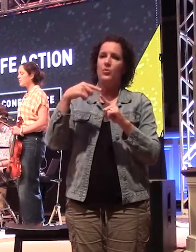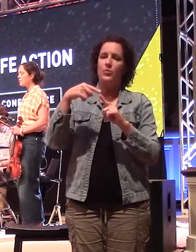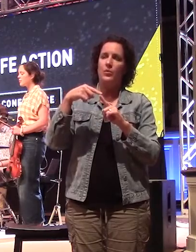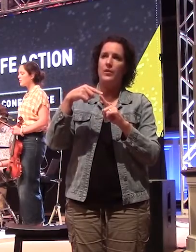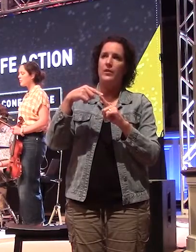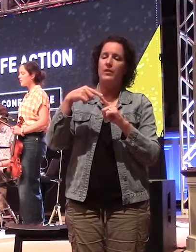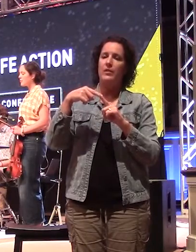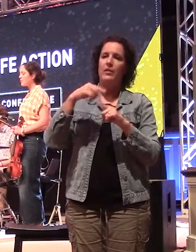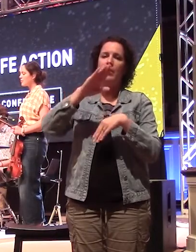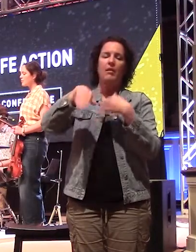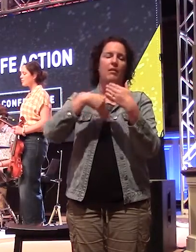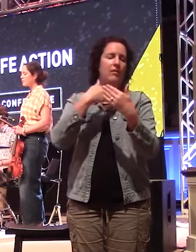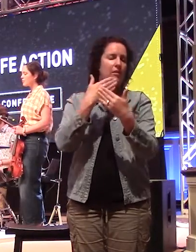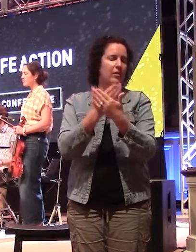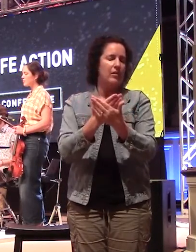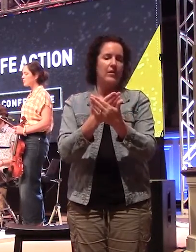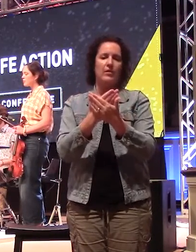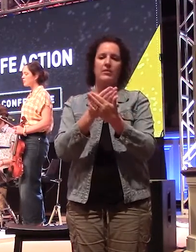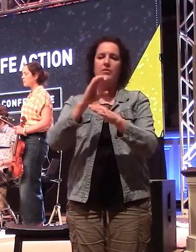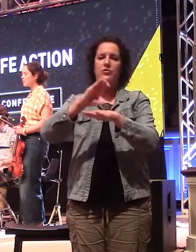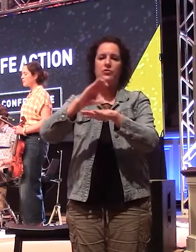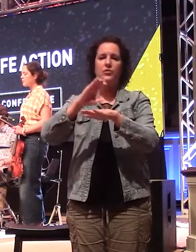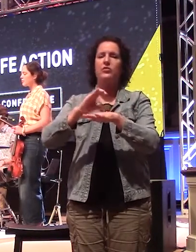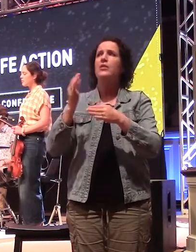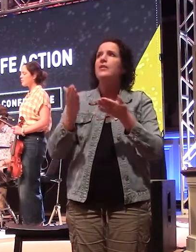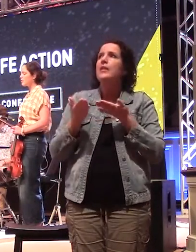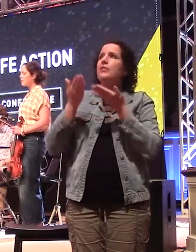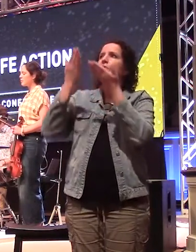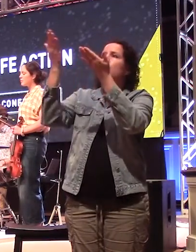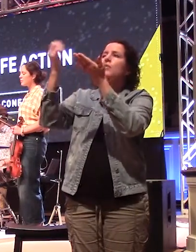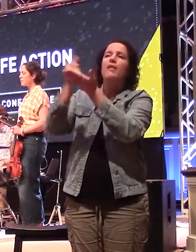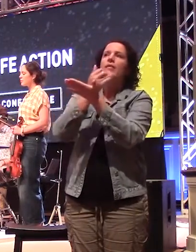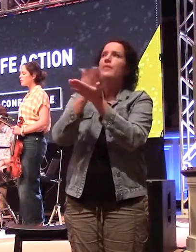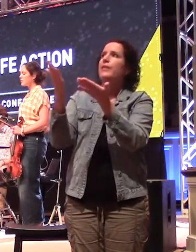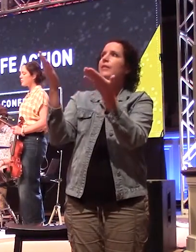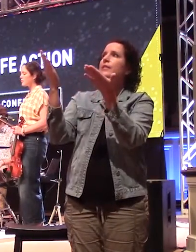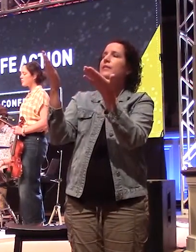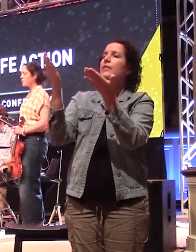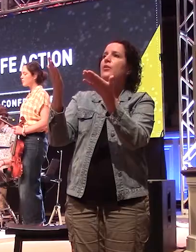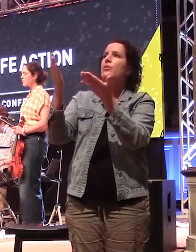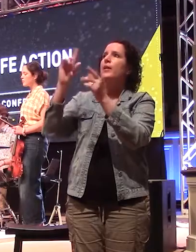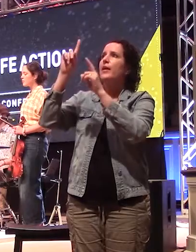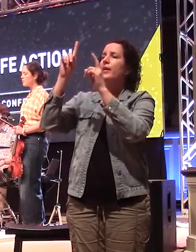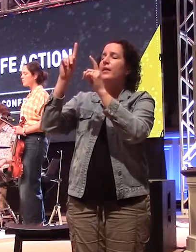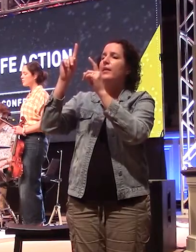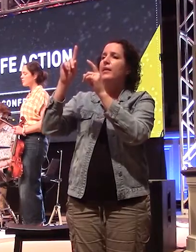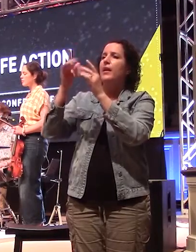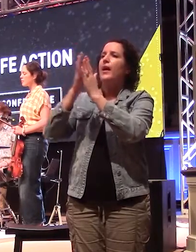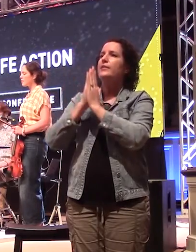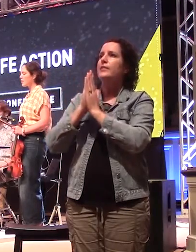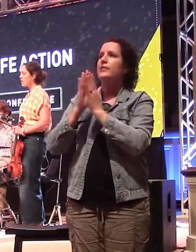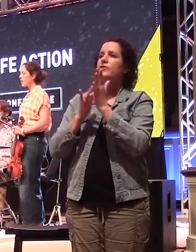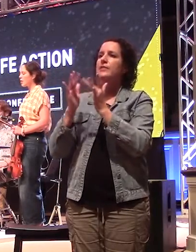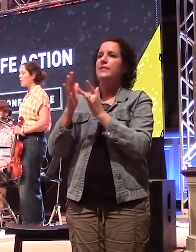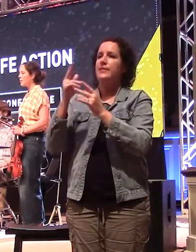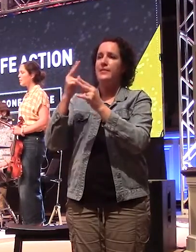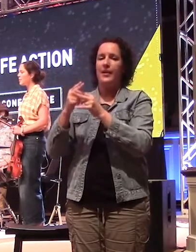when an entire church gives you everything. We ask this in Jesus' name.